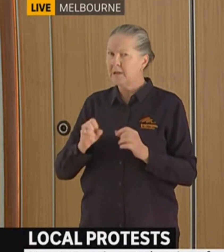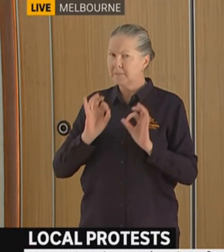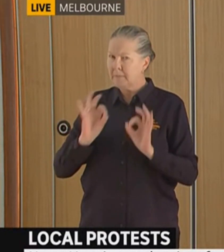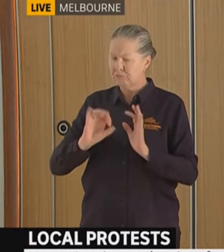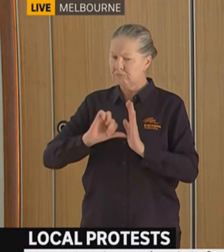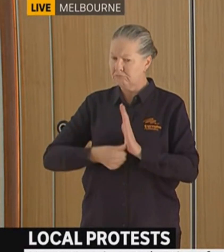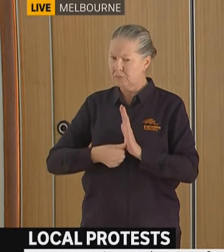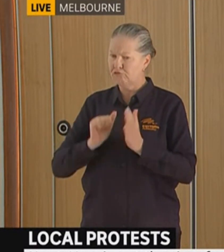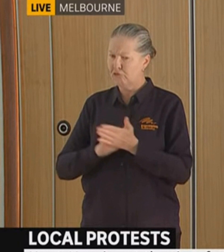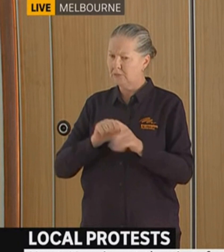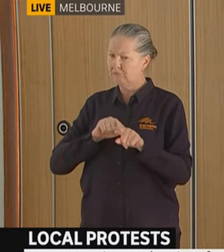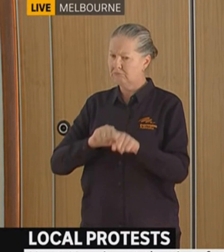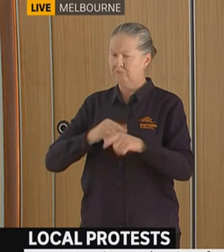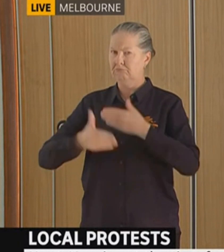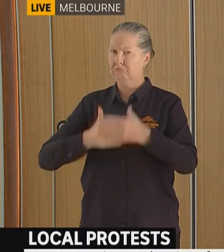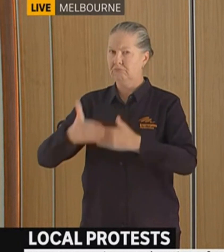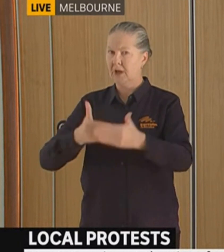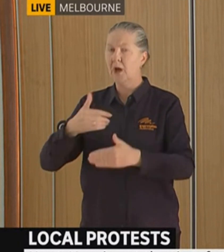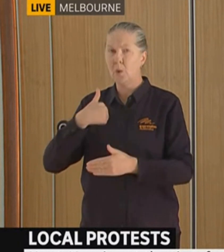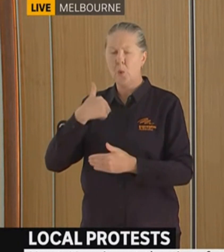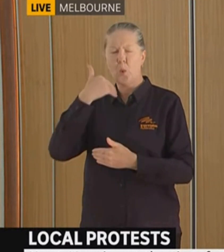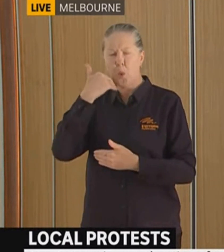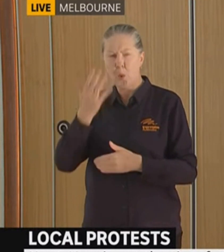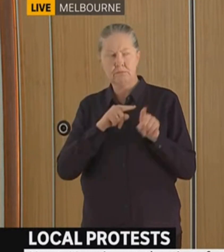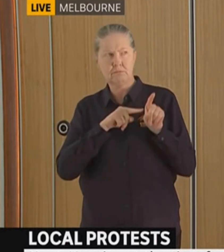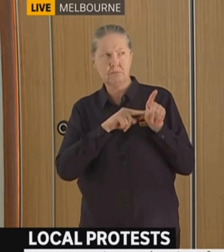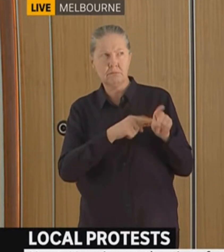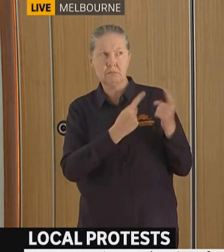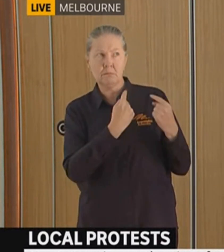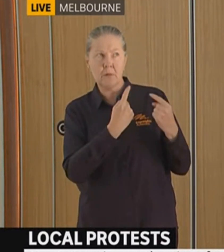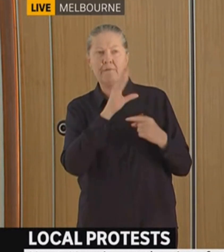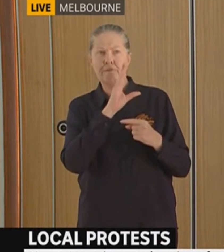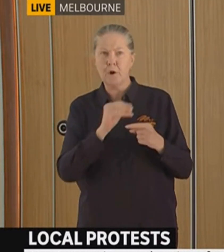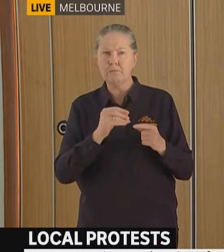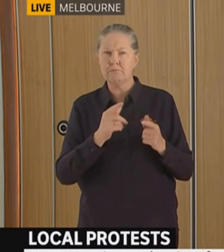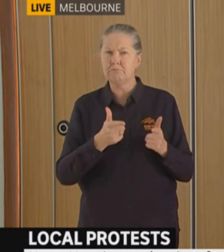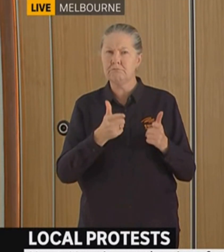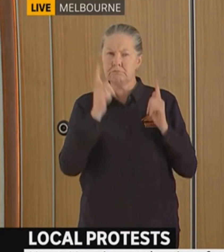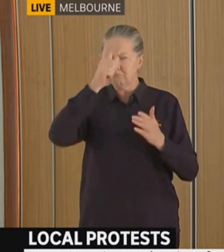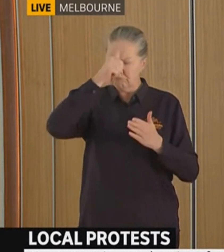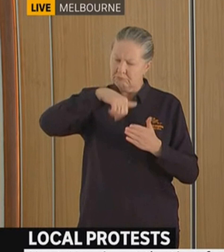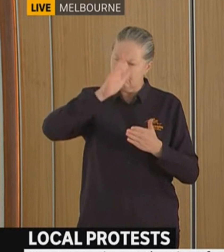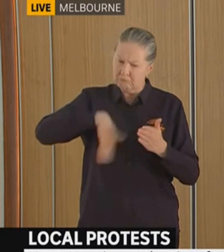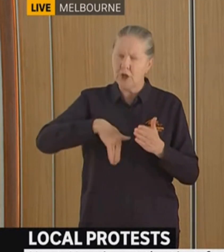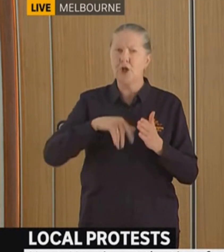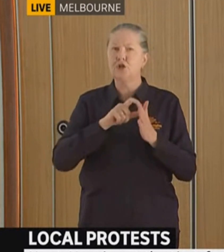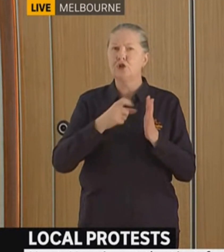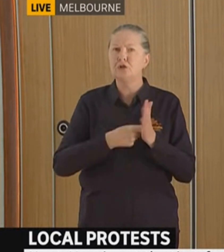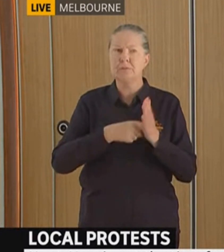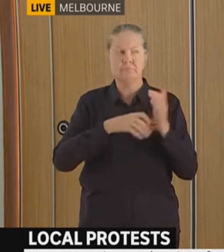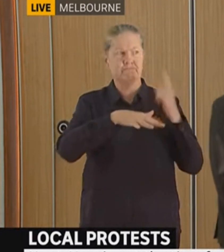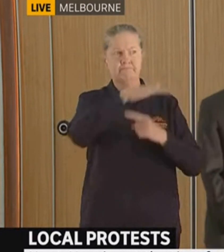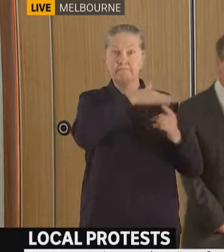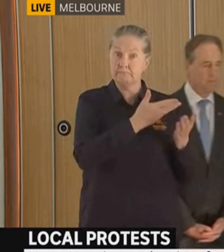all along is take the advice of the Australian medical experts, and that I think is fundamentally important.